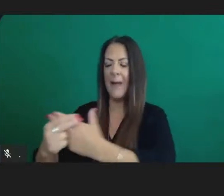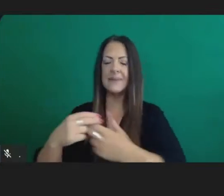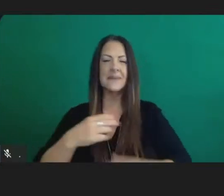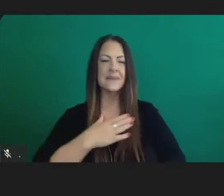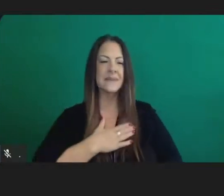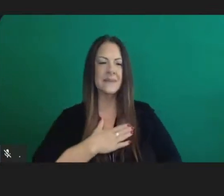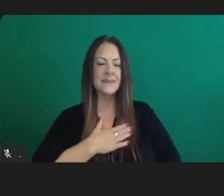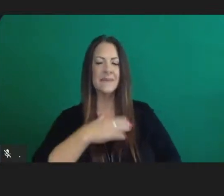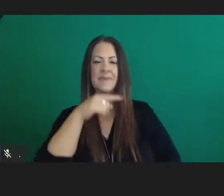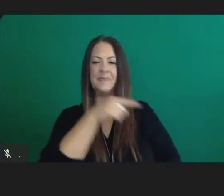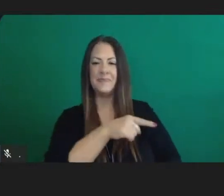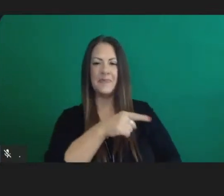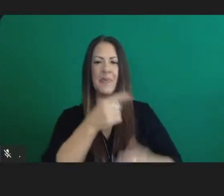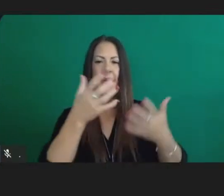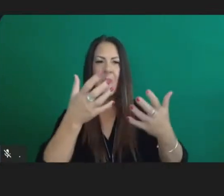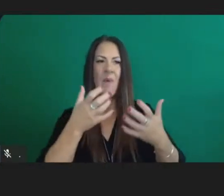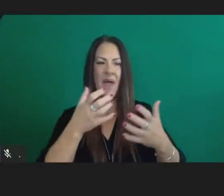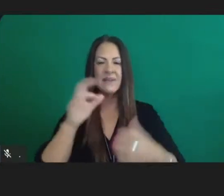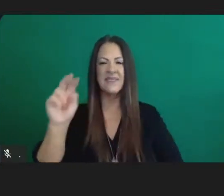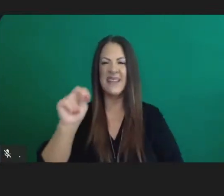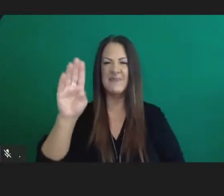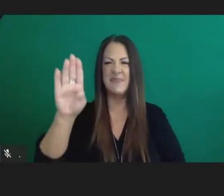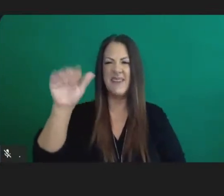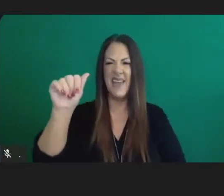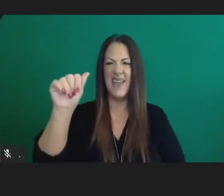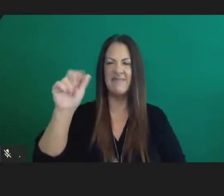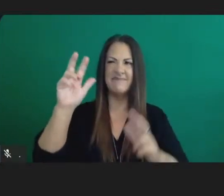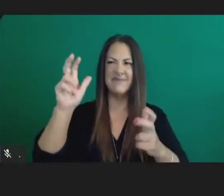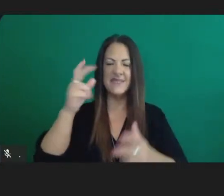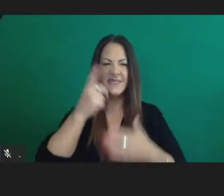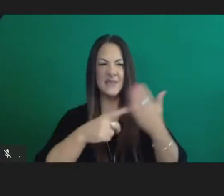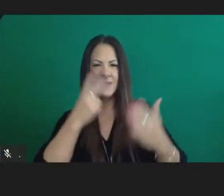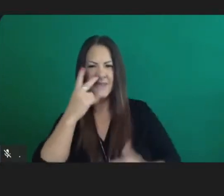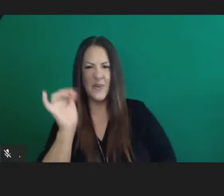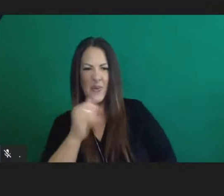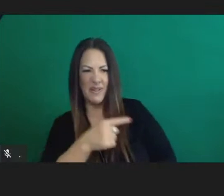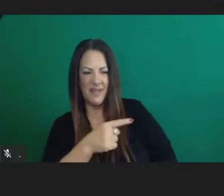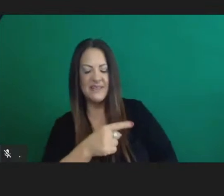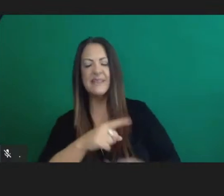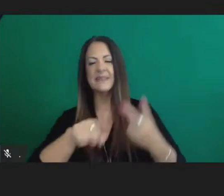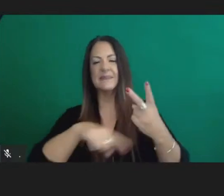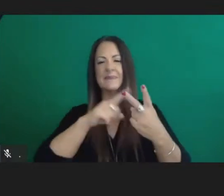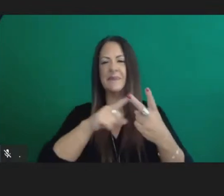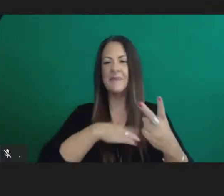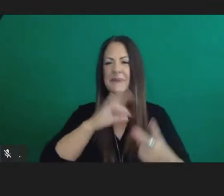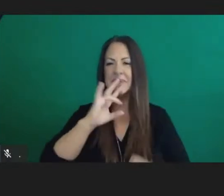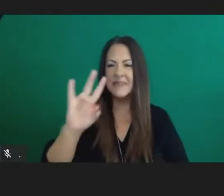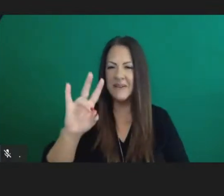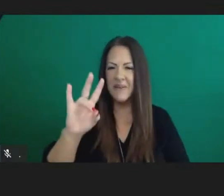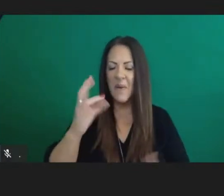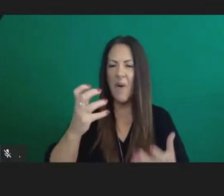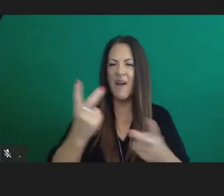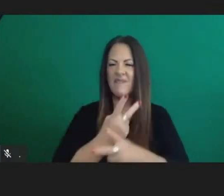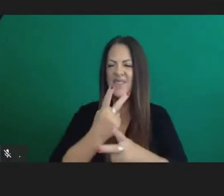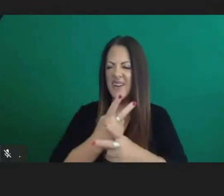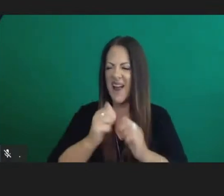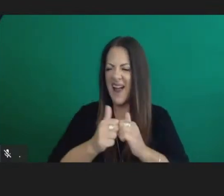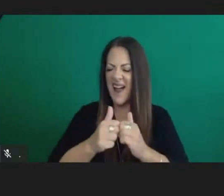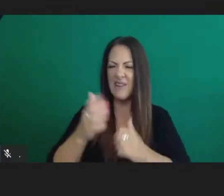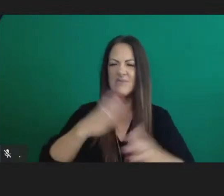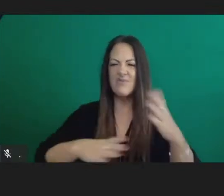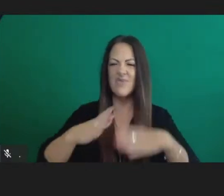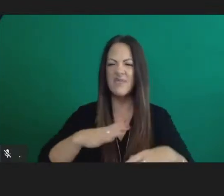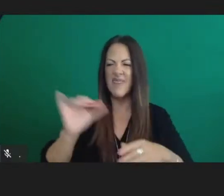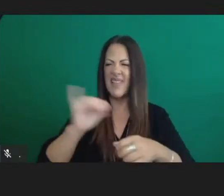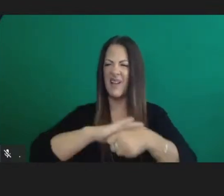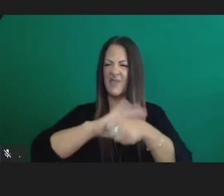the NBA bubble. I can't wait to see how that turns out. And a 7-year-old who actually wants to figure out how to dress up like the